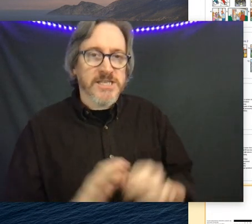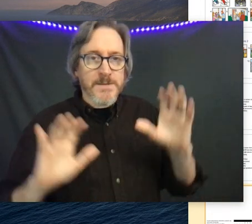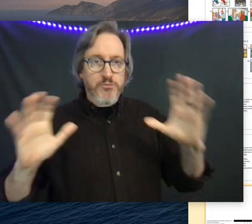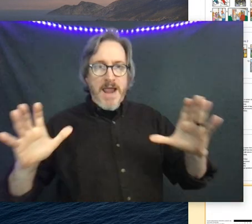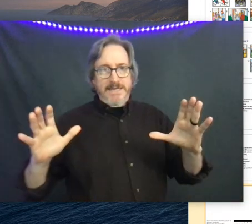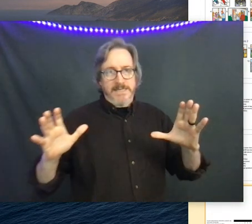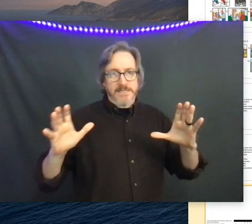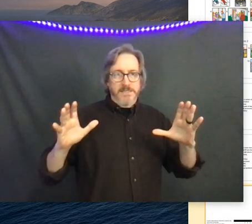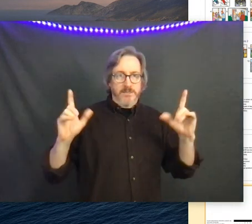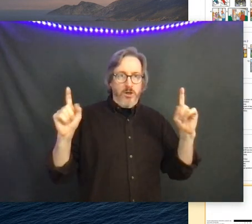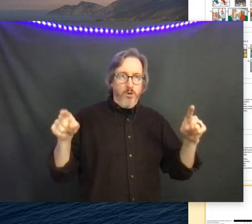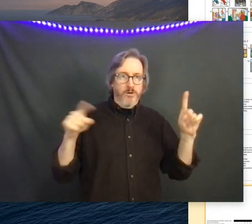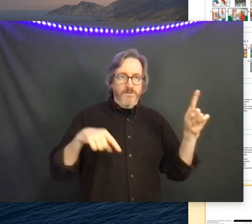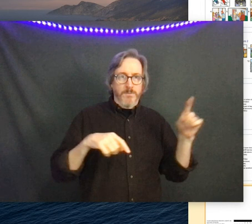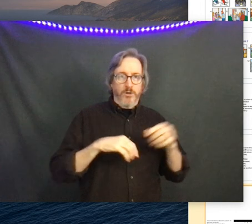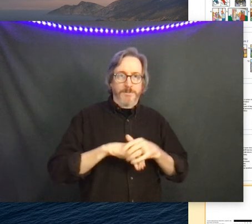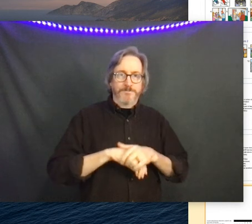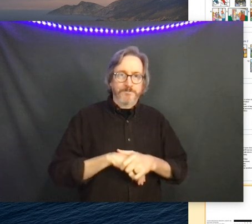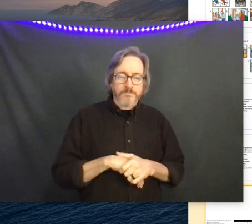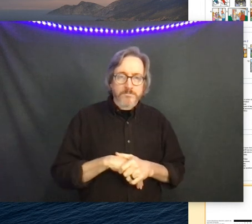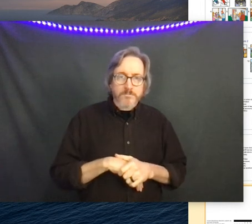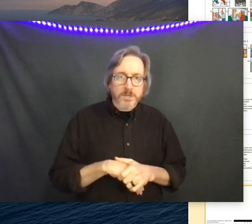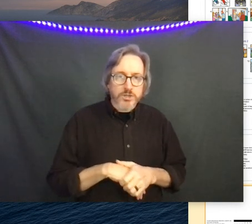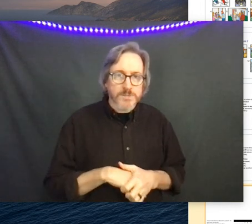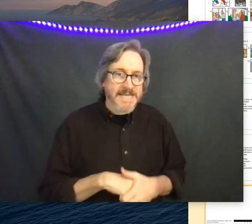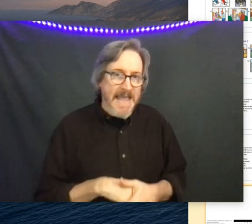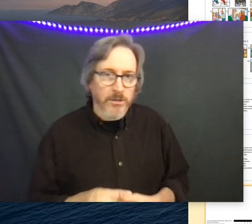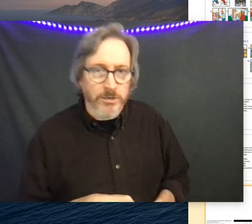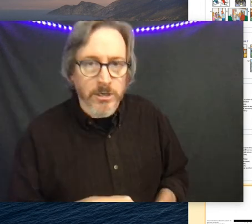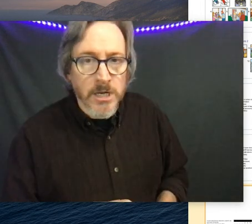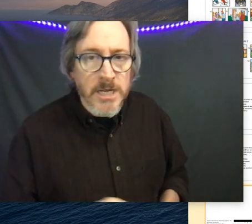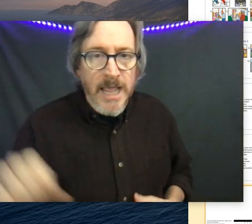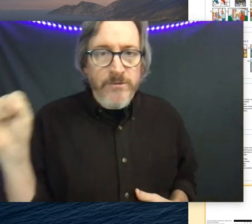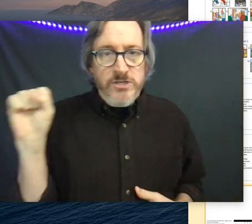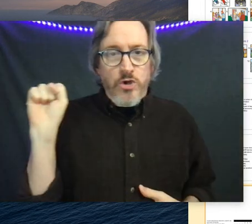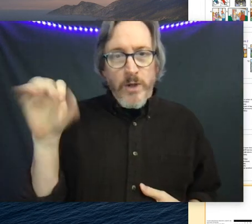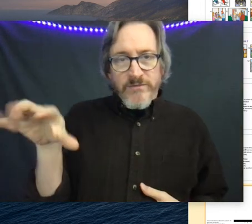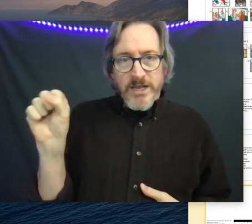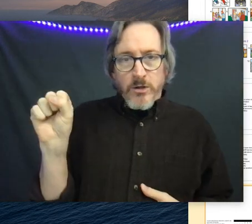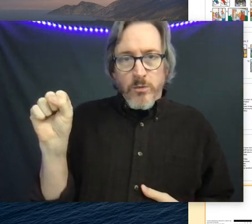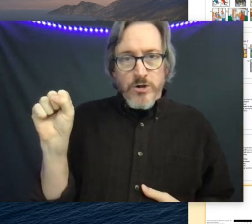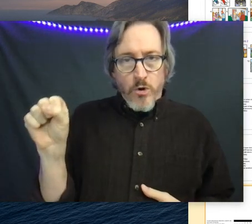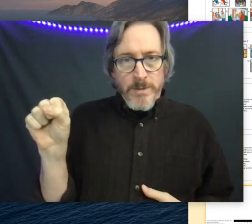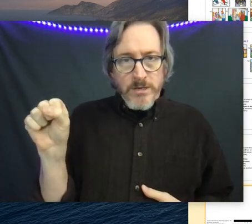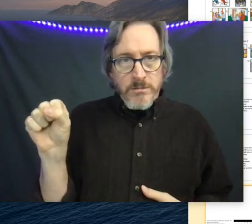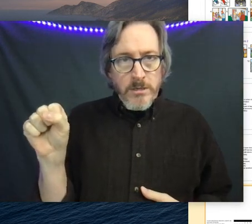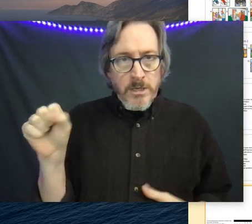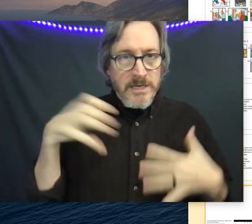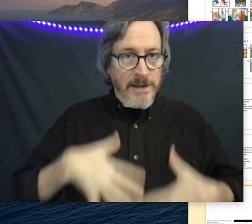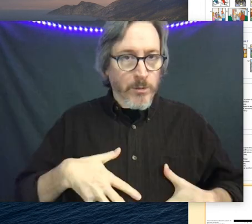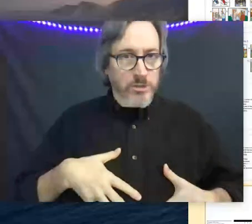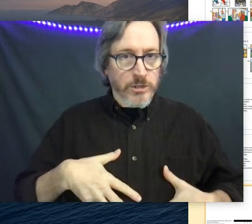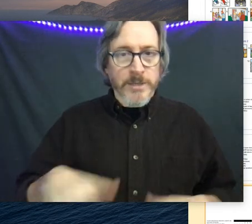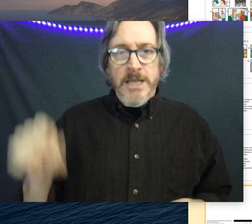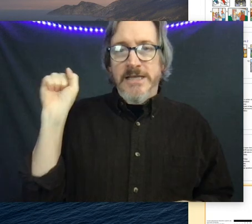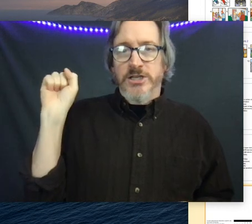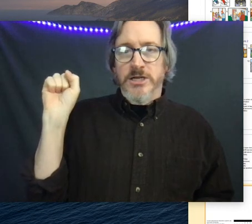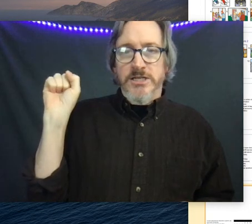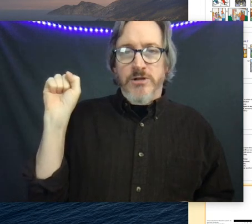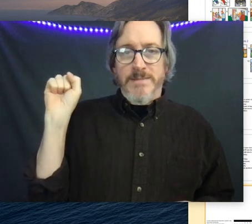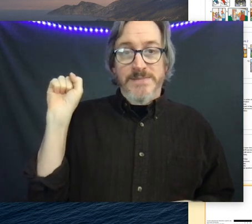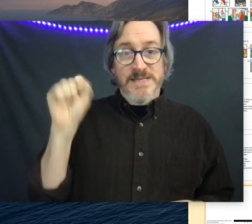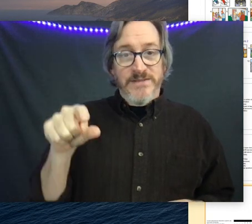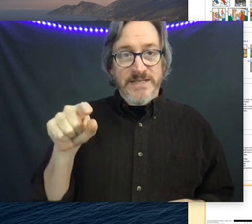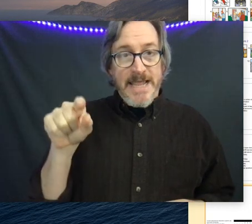Now, just to practice, the homework from the book shows a calendar. And there's a quick video where Norman, guy in purple shirt, is